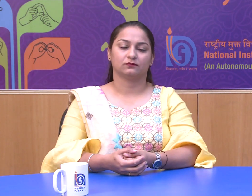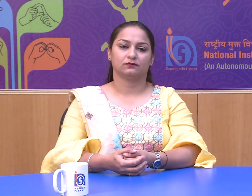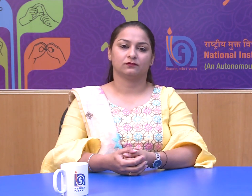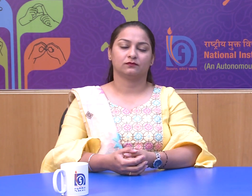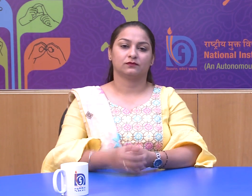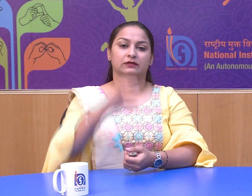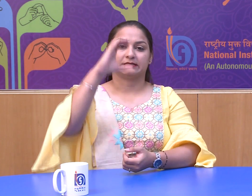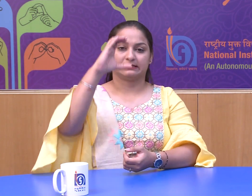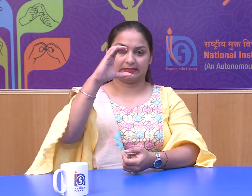Cheras,